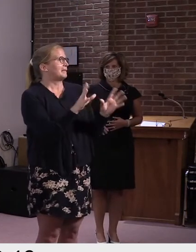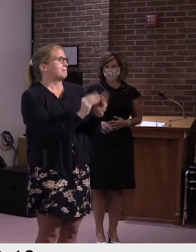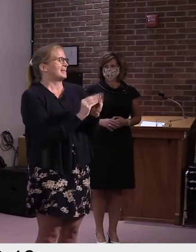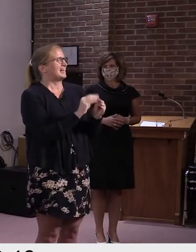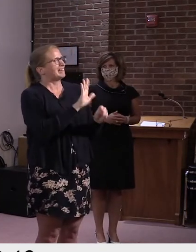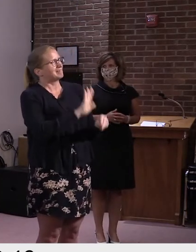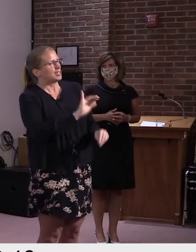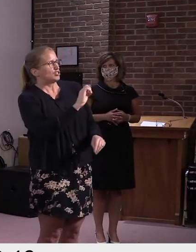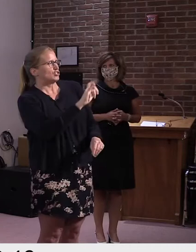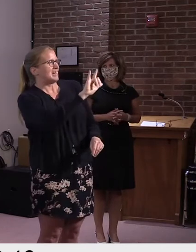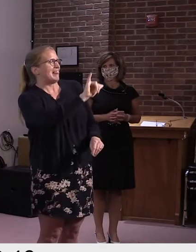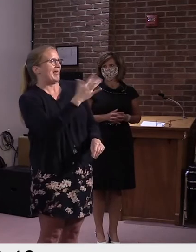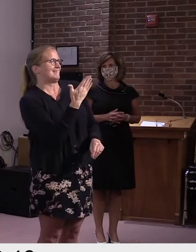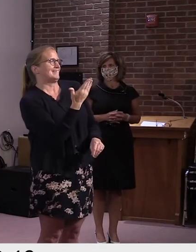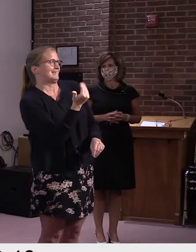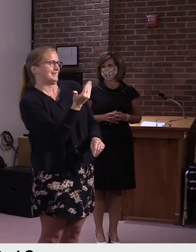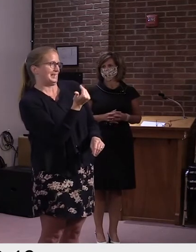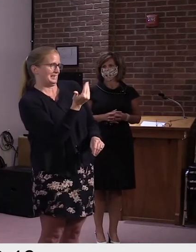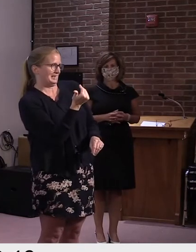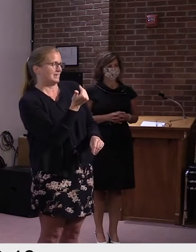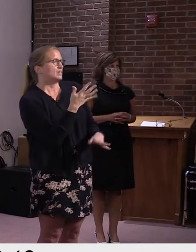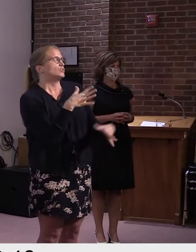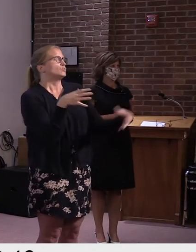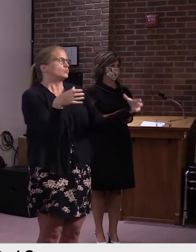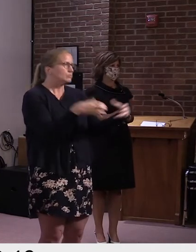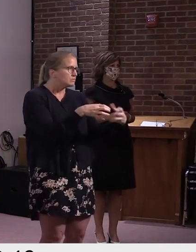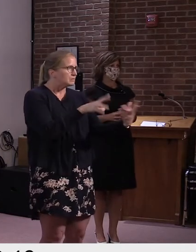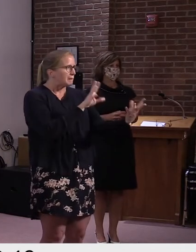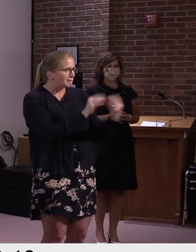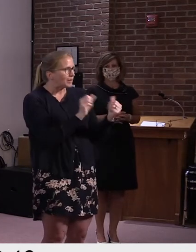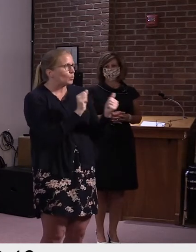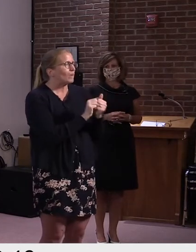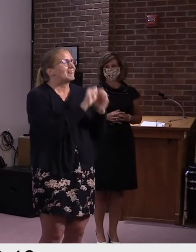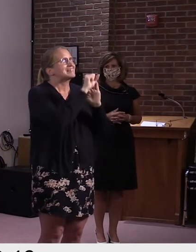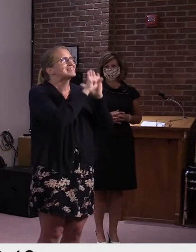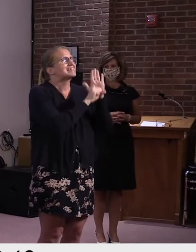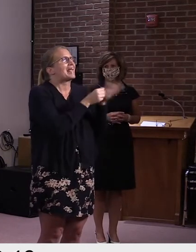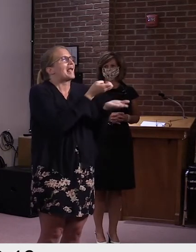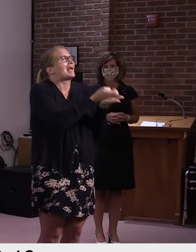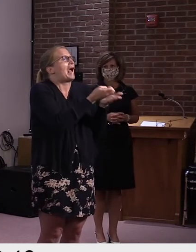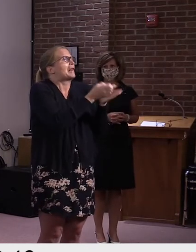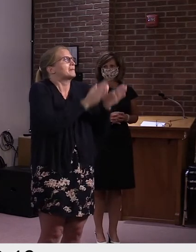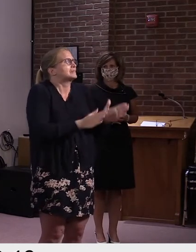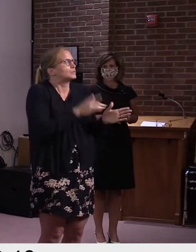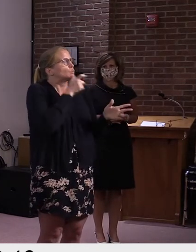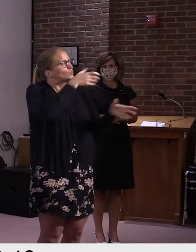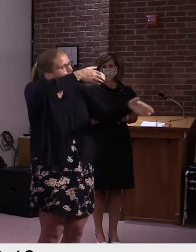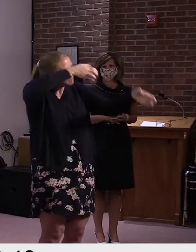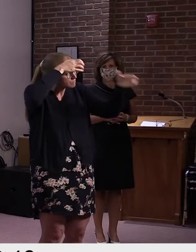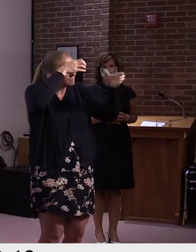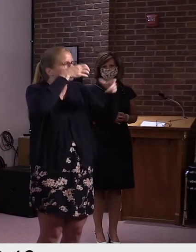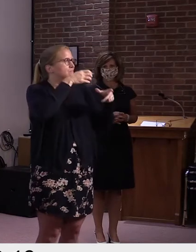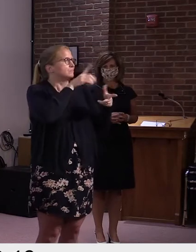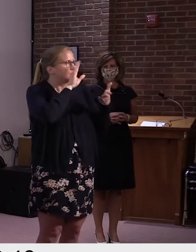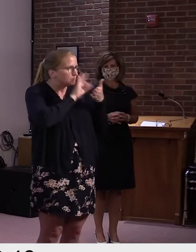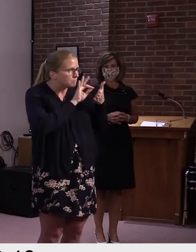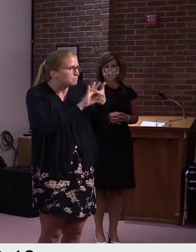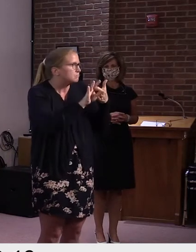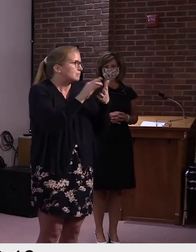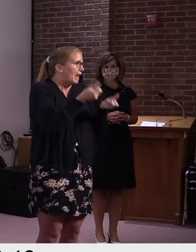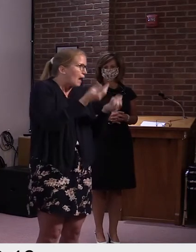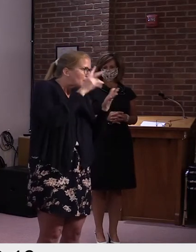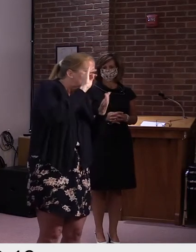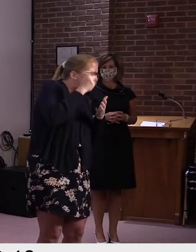to meet with the state and legislative economists to finalize the revenue forecast for the